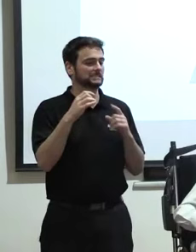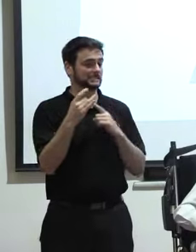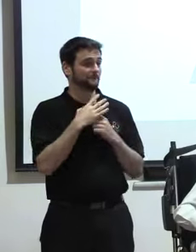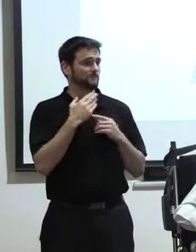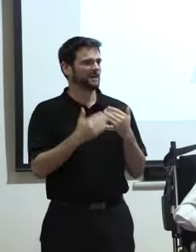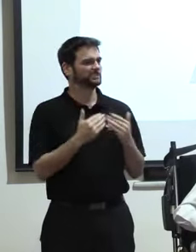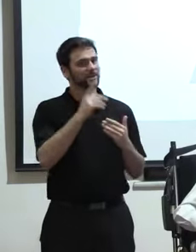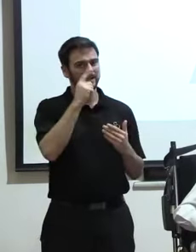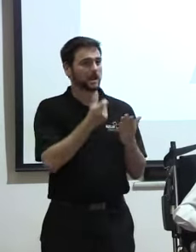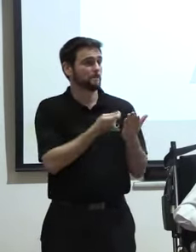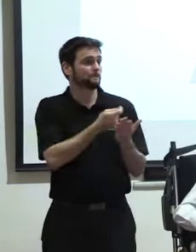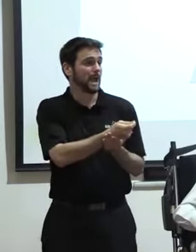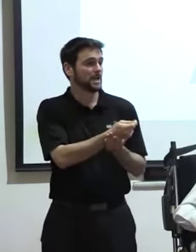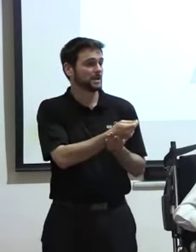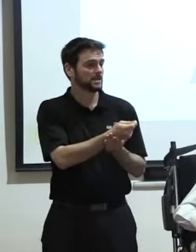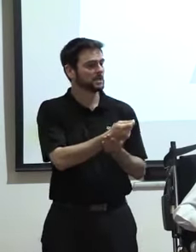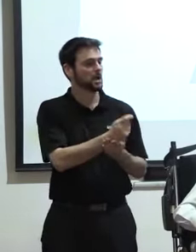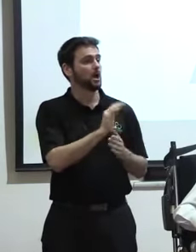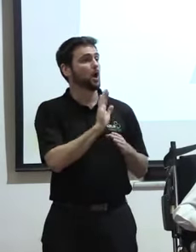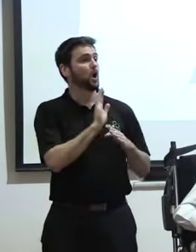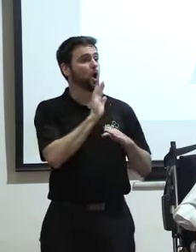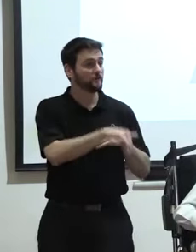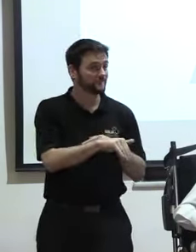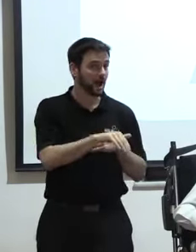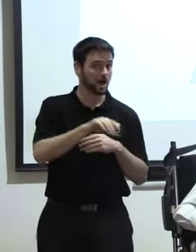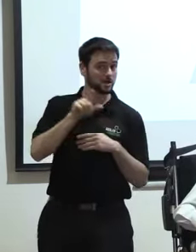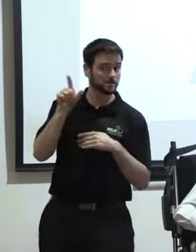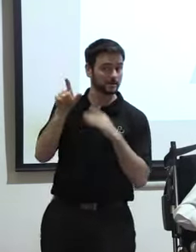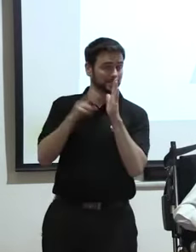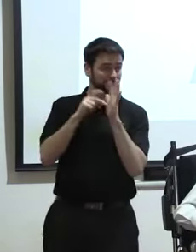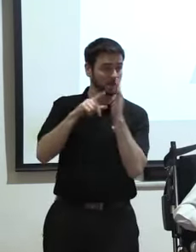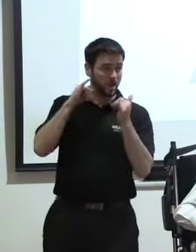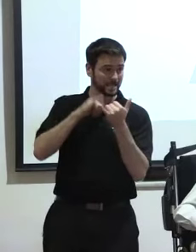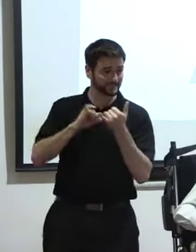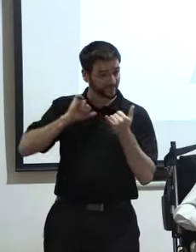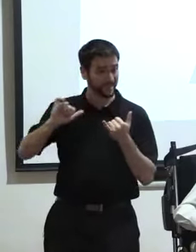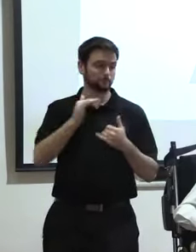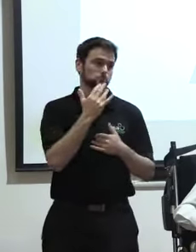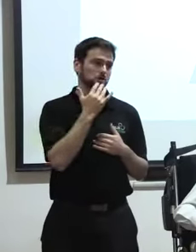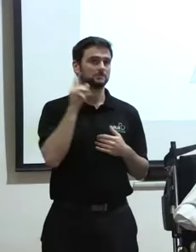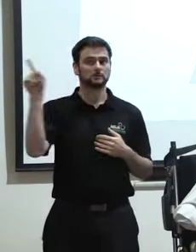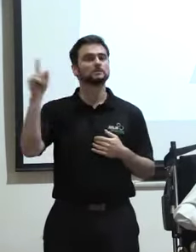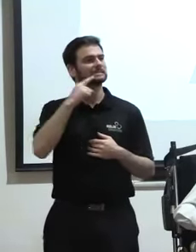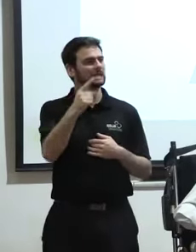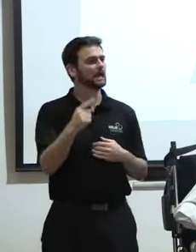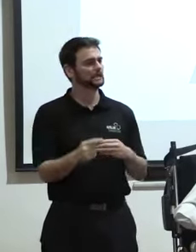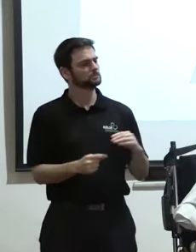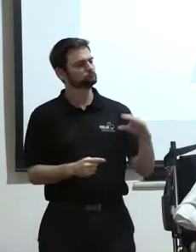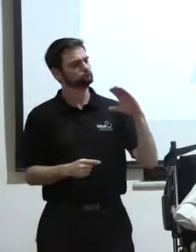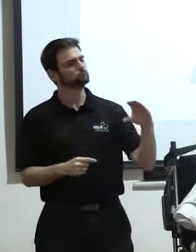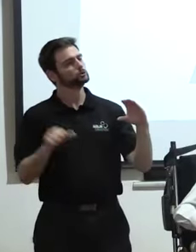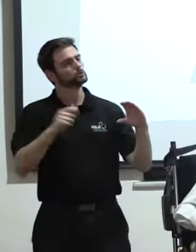people more than the price in the NDIS price guide. So have we talked about the price guide at all? Does